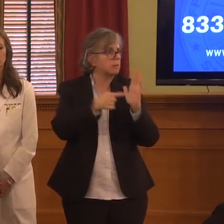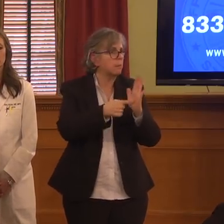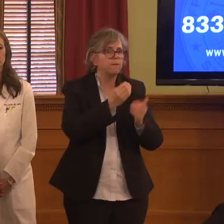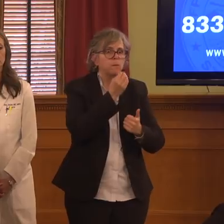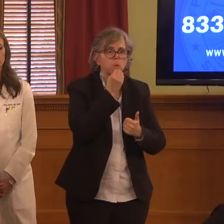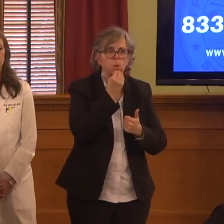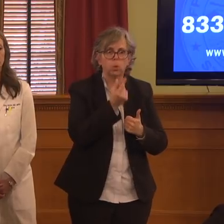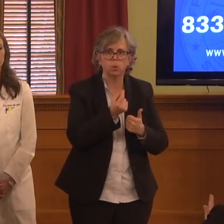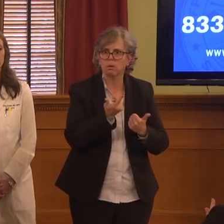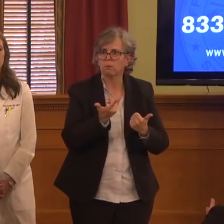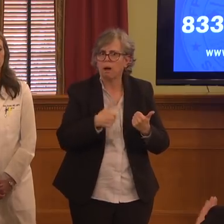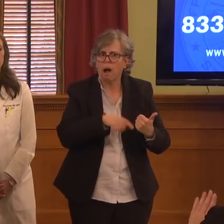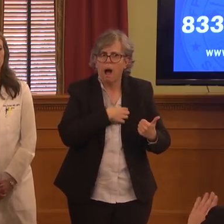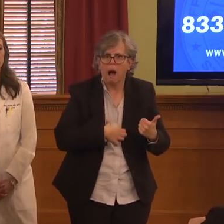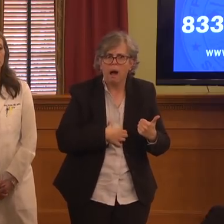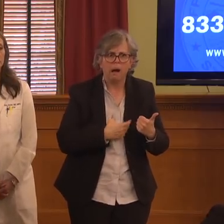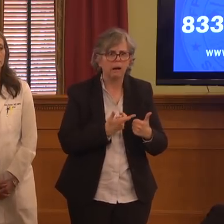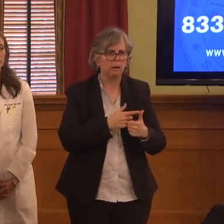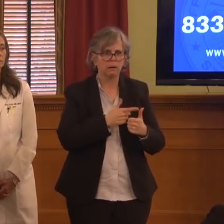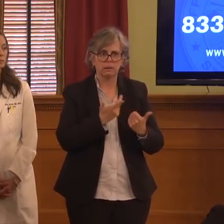continue.